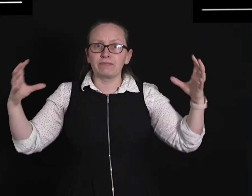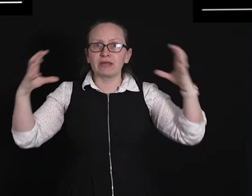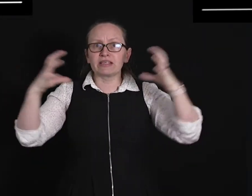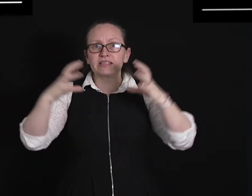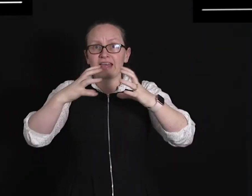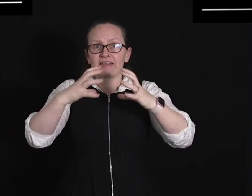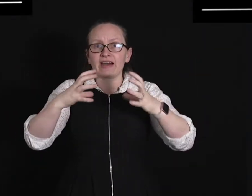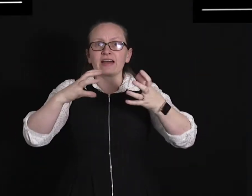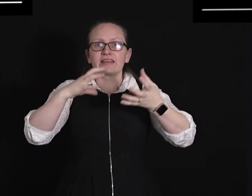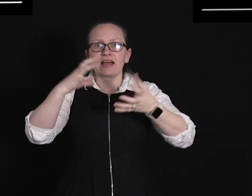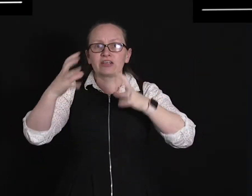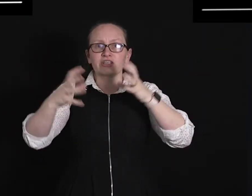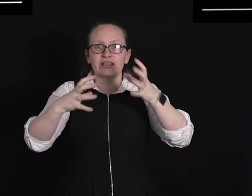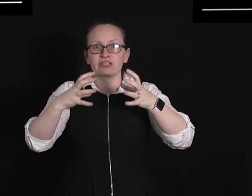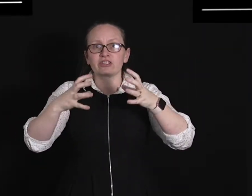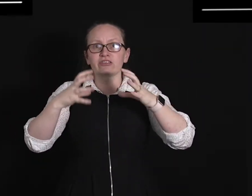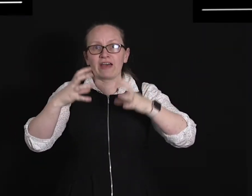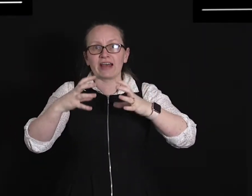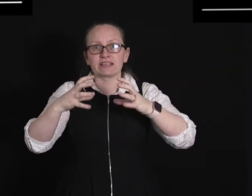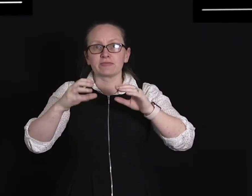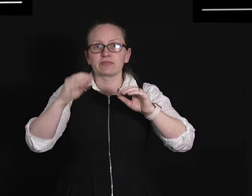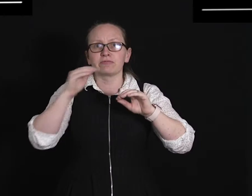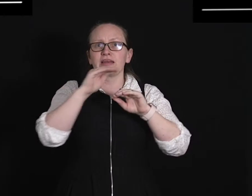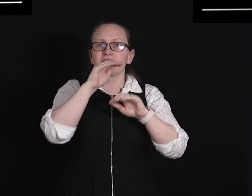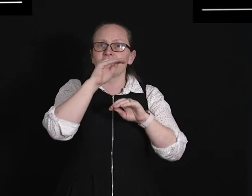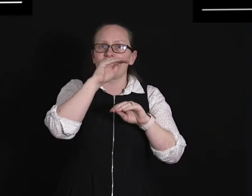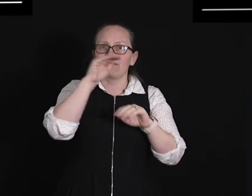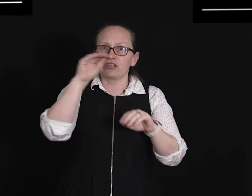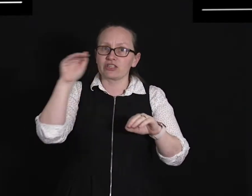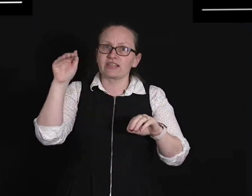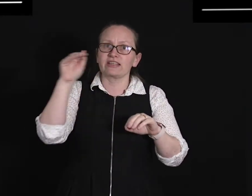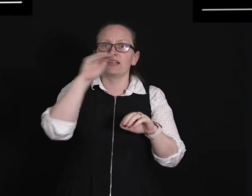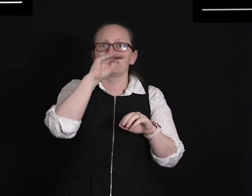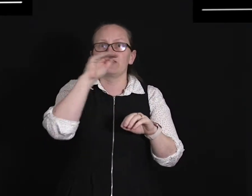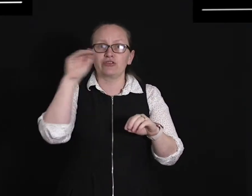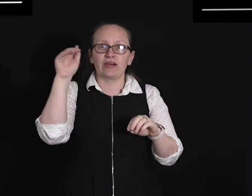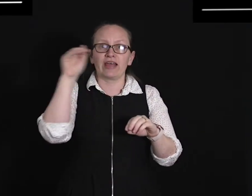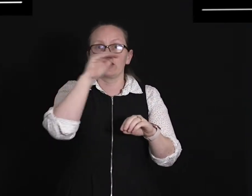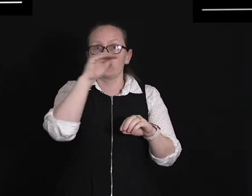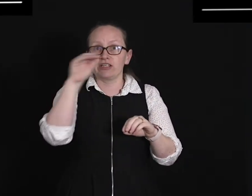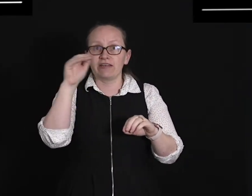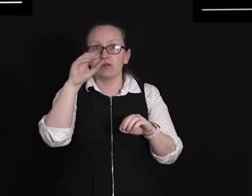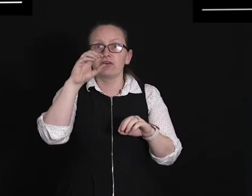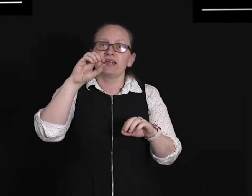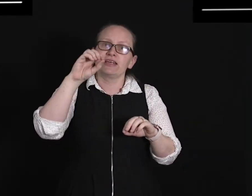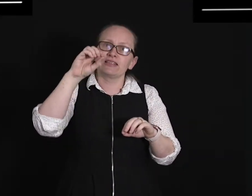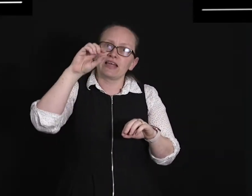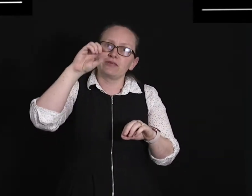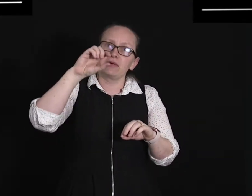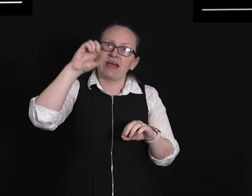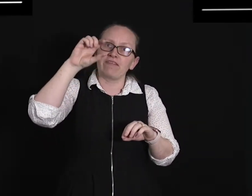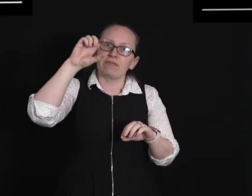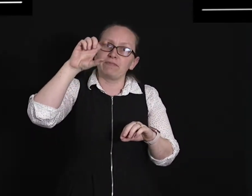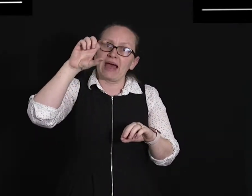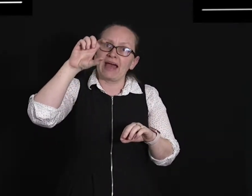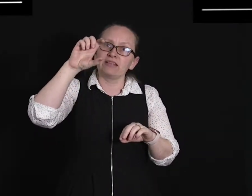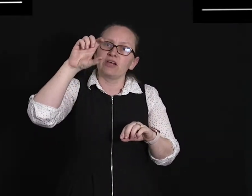bring together large collections of atoms, rather than having just an individual energy level, instead we have a band